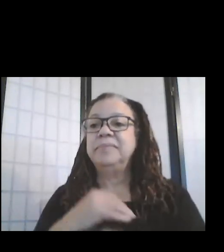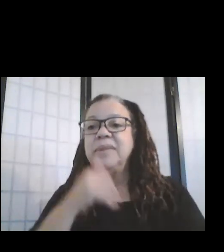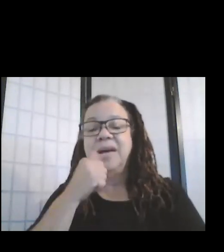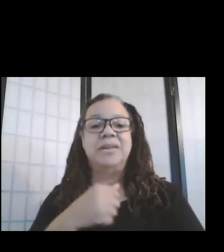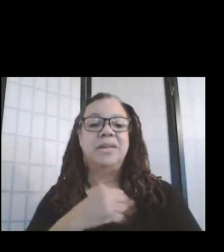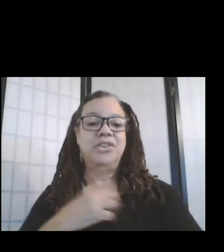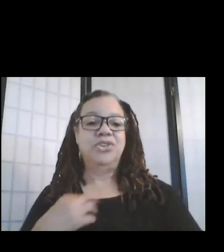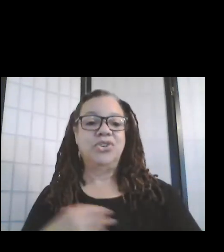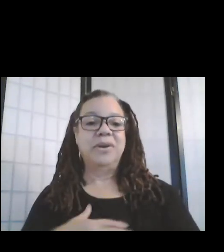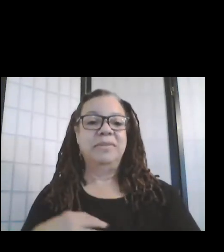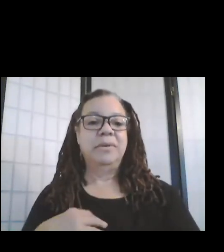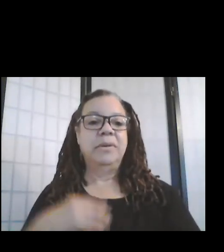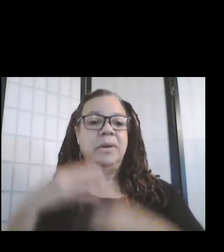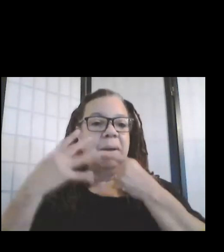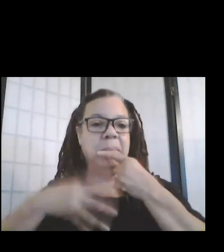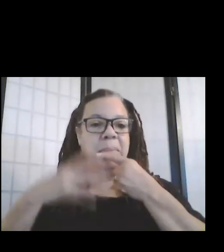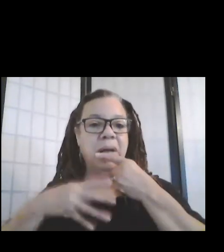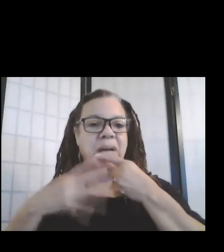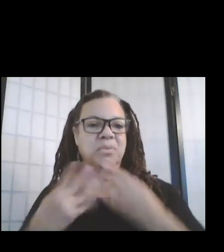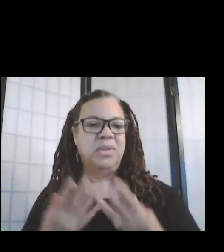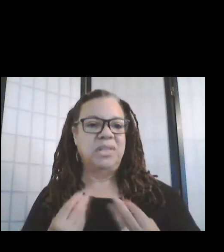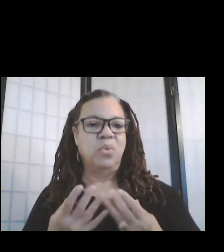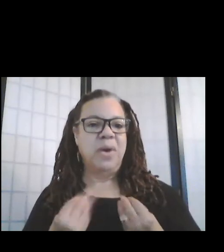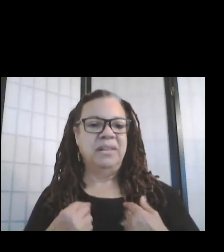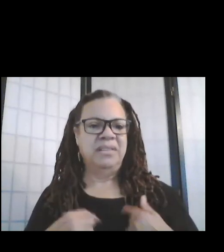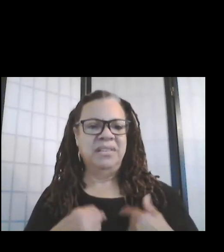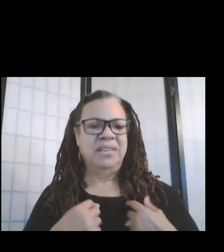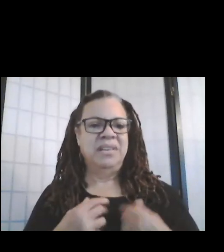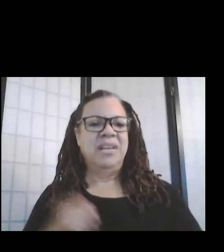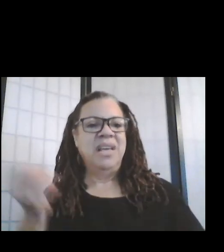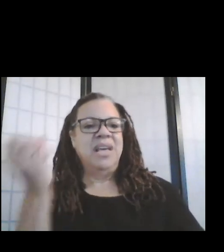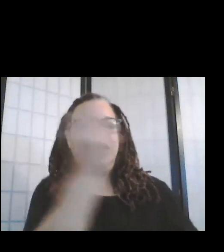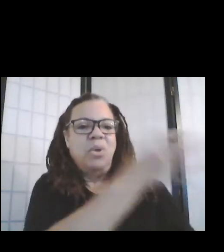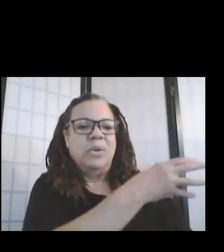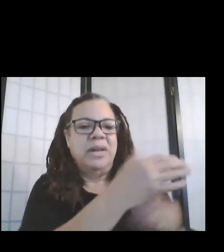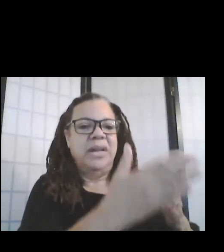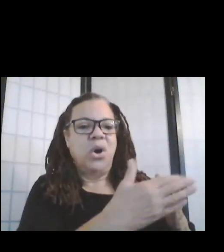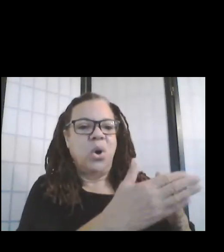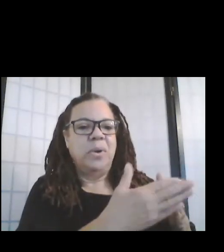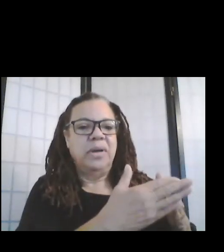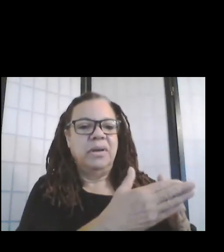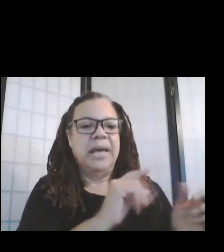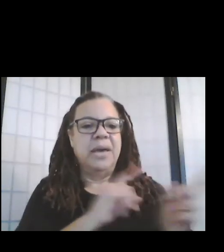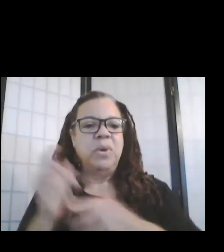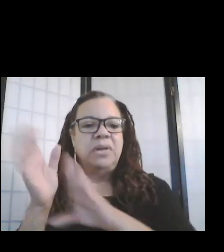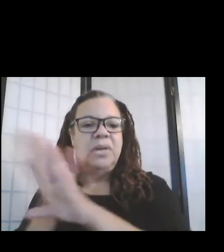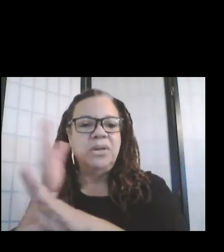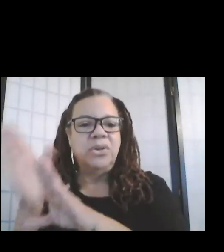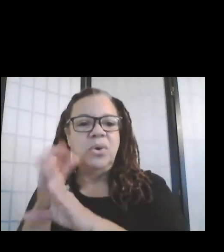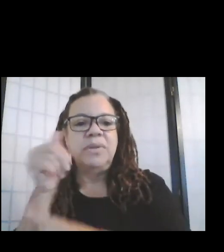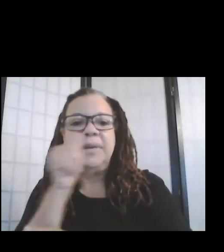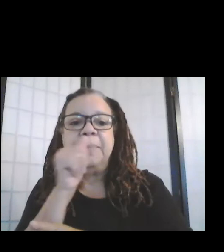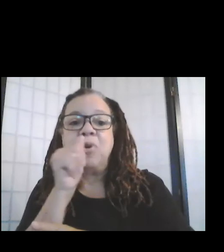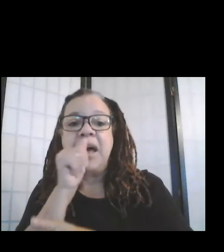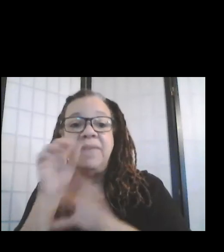shirt, bloodstains were still damp. He tossed the coat into a corner and went through a door to a private inner